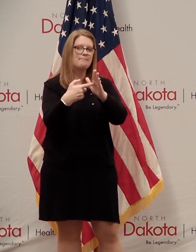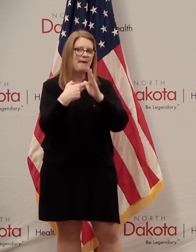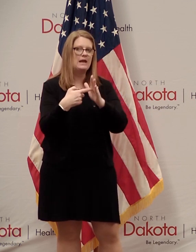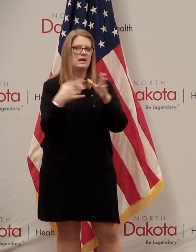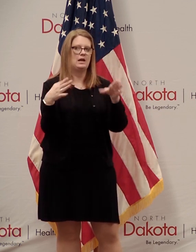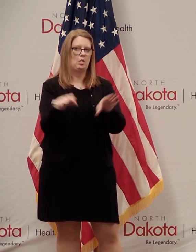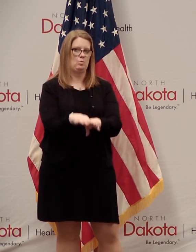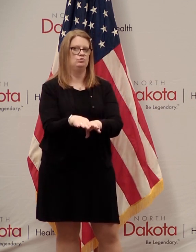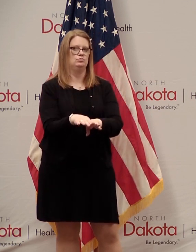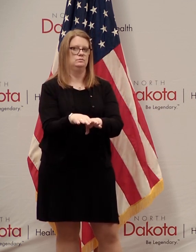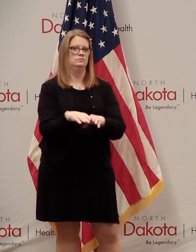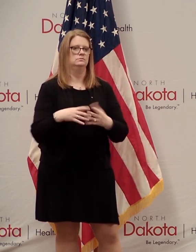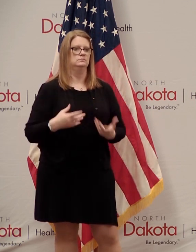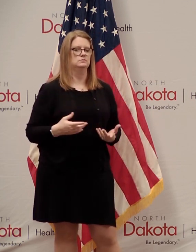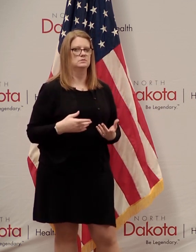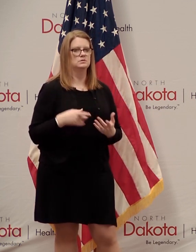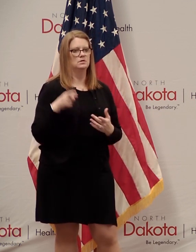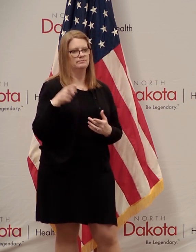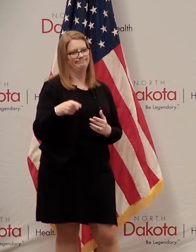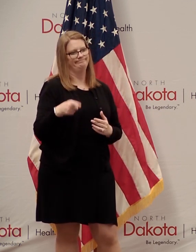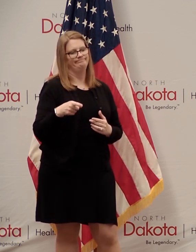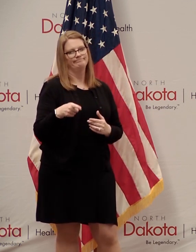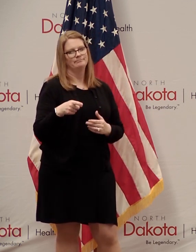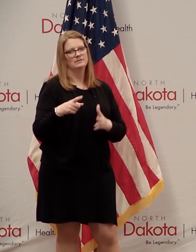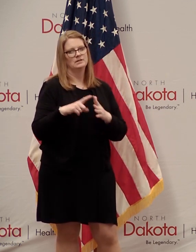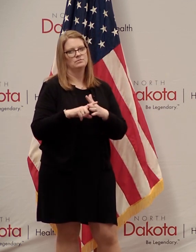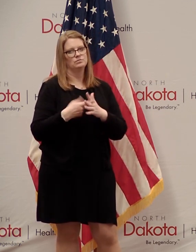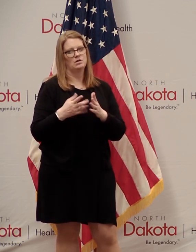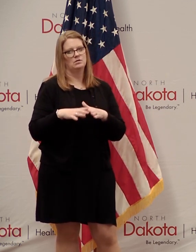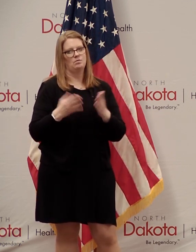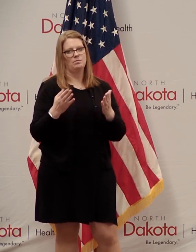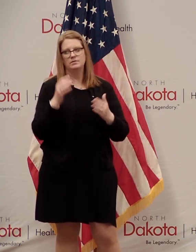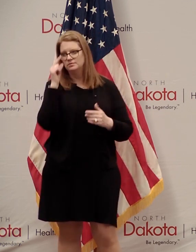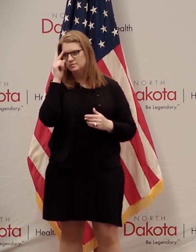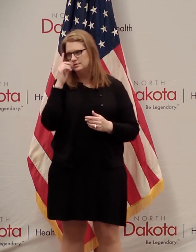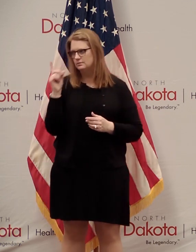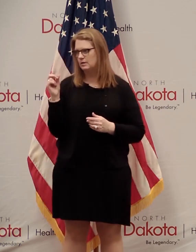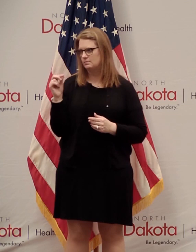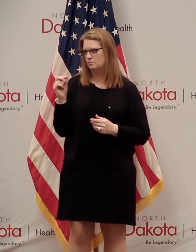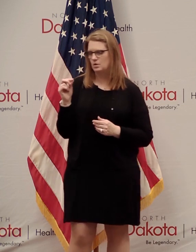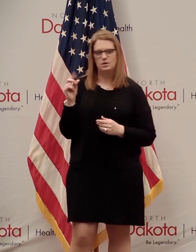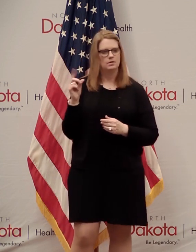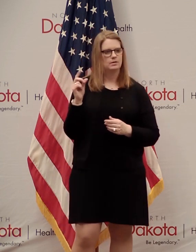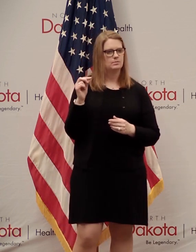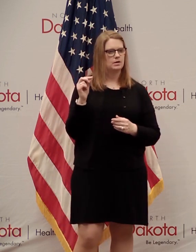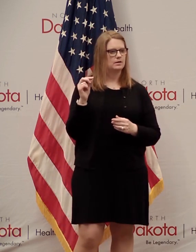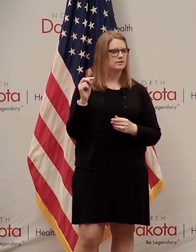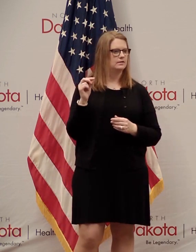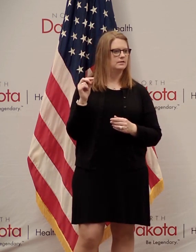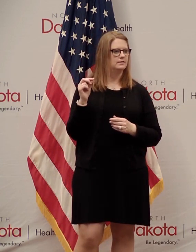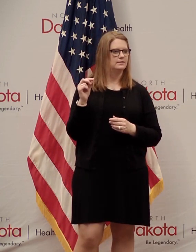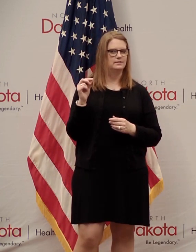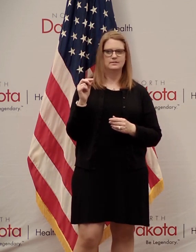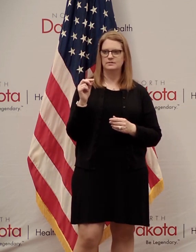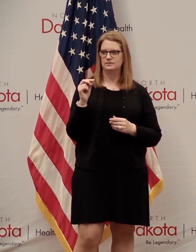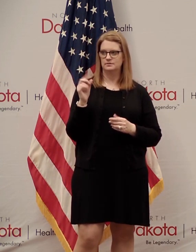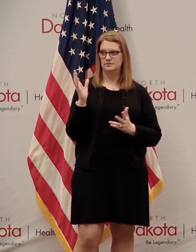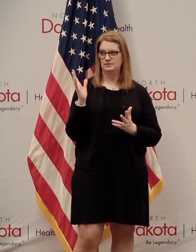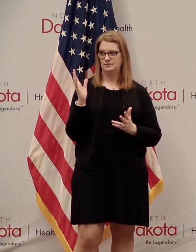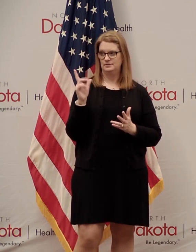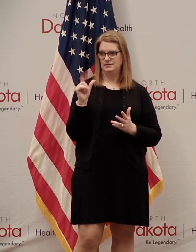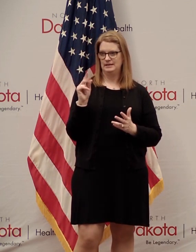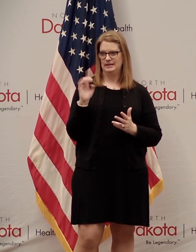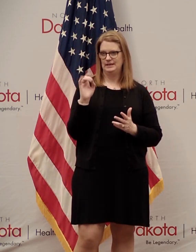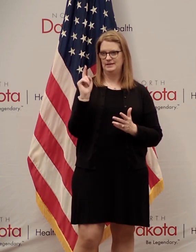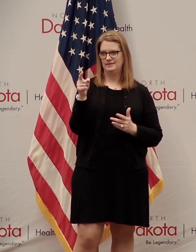those first in line as part of the reopening. One more question. We're gonna just